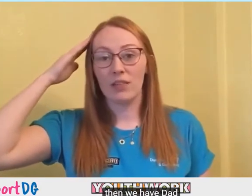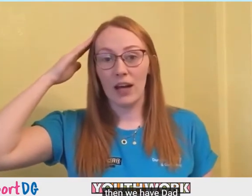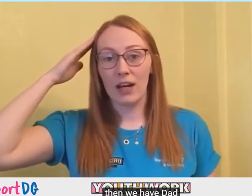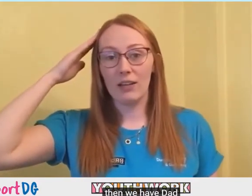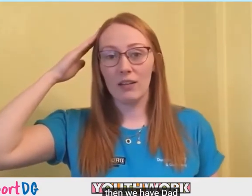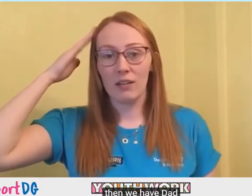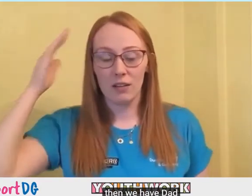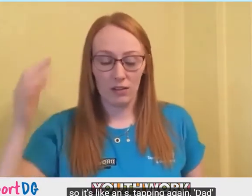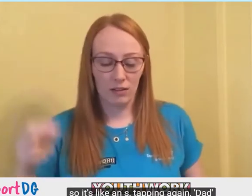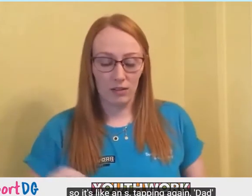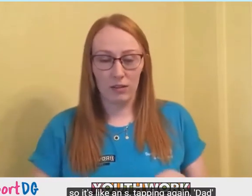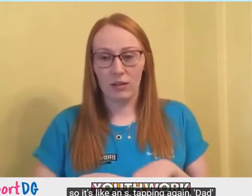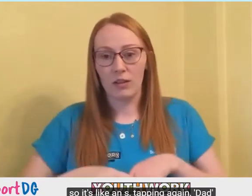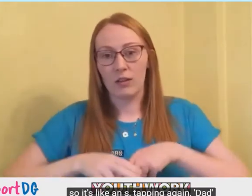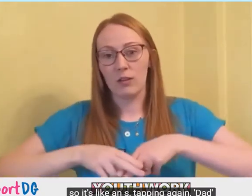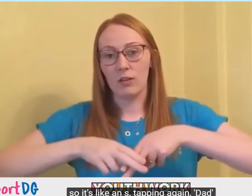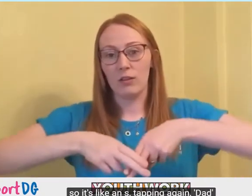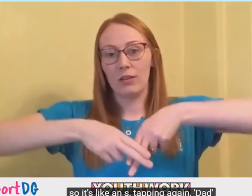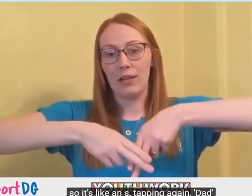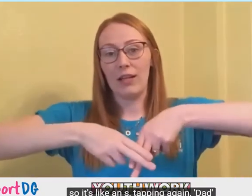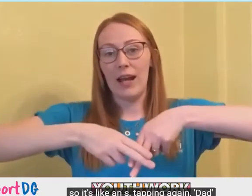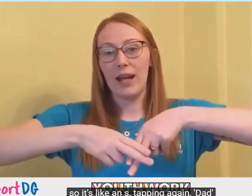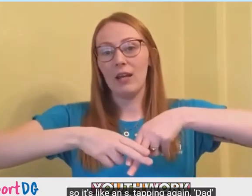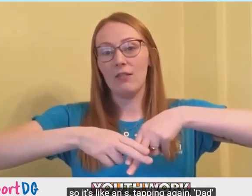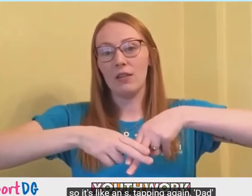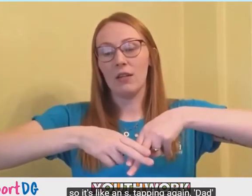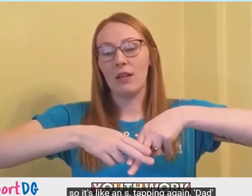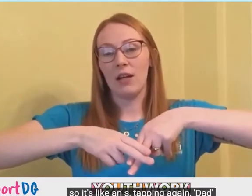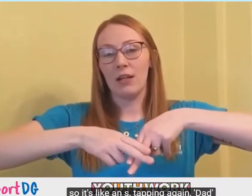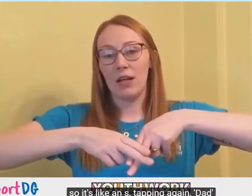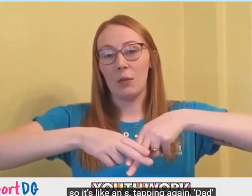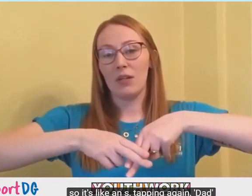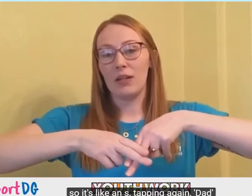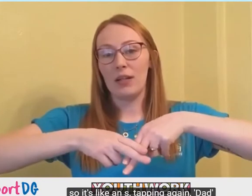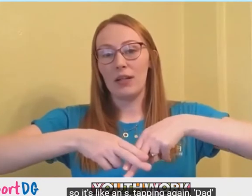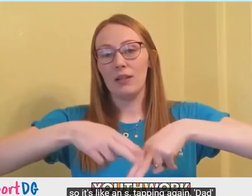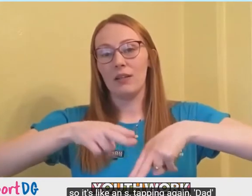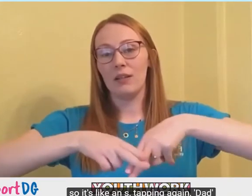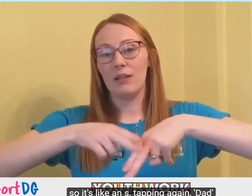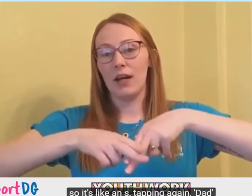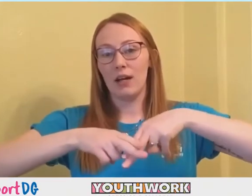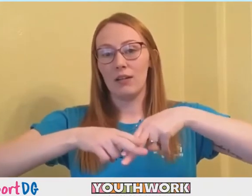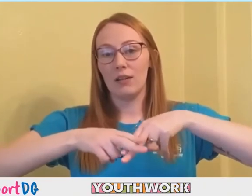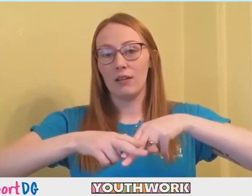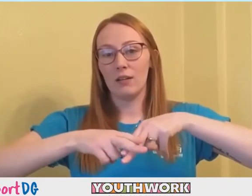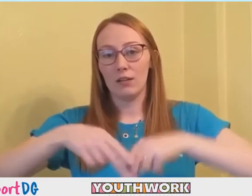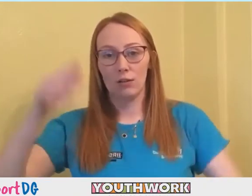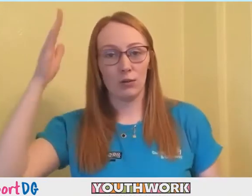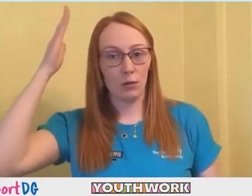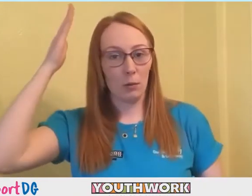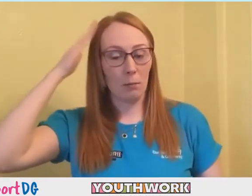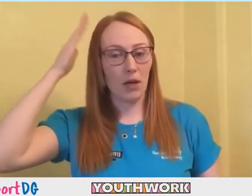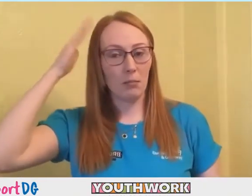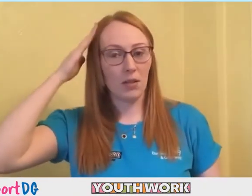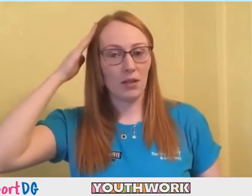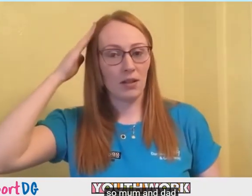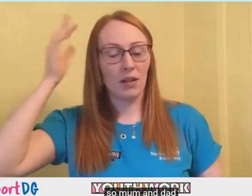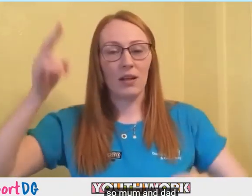dad, so it's like an F, tapping again, dad. So mum